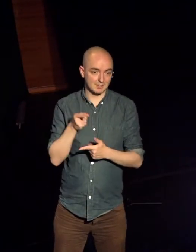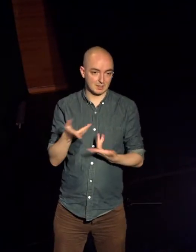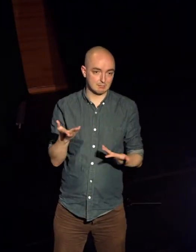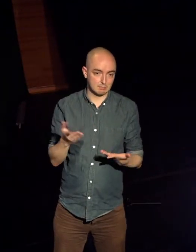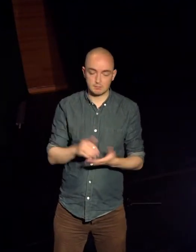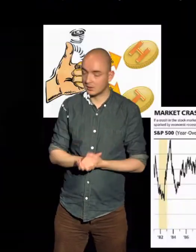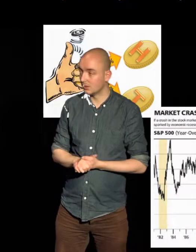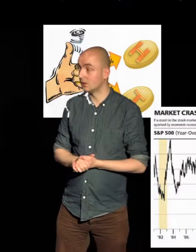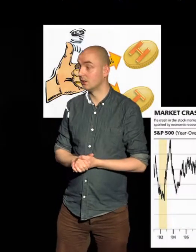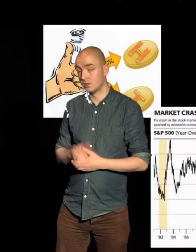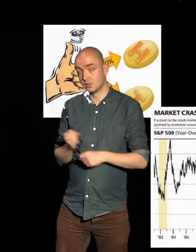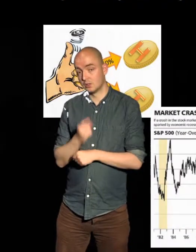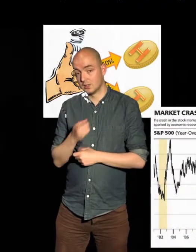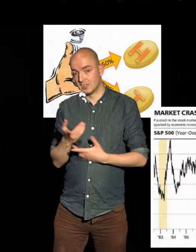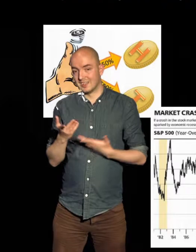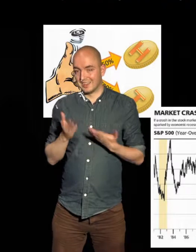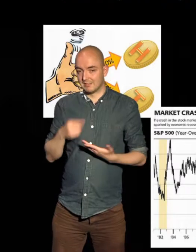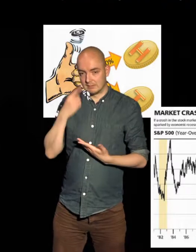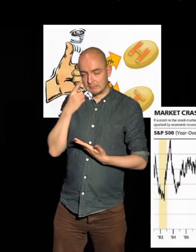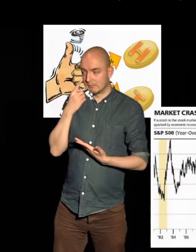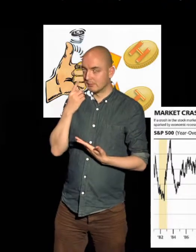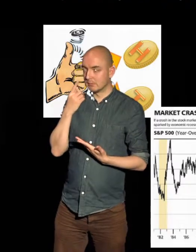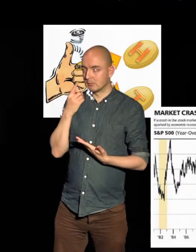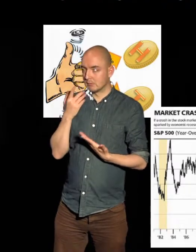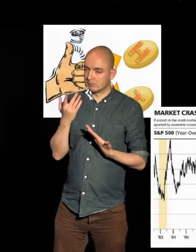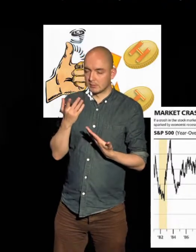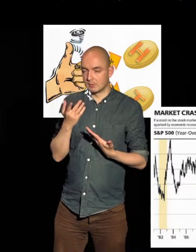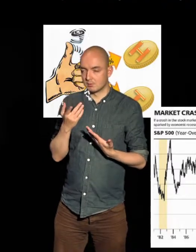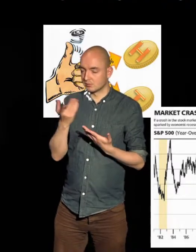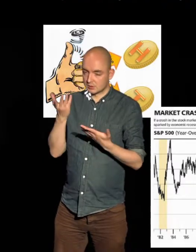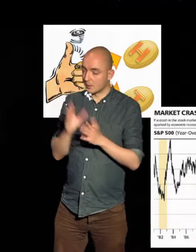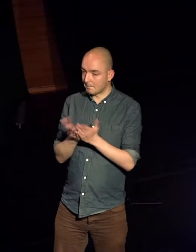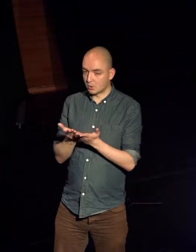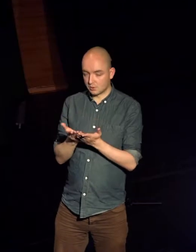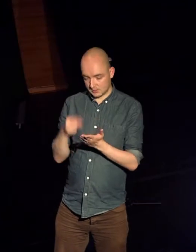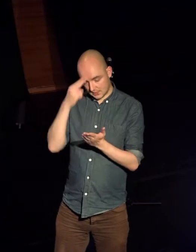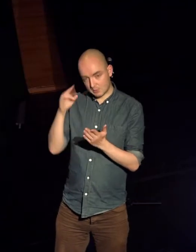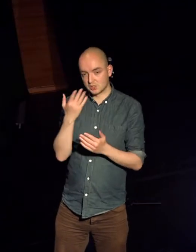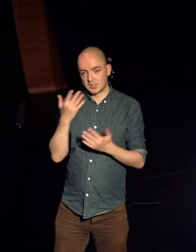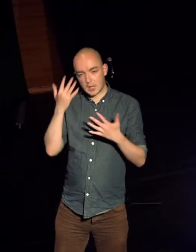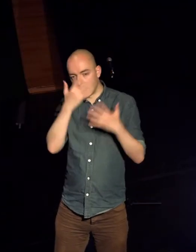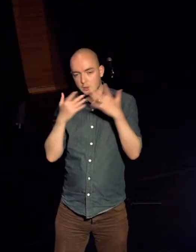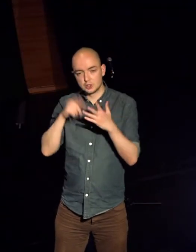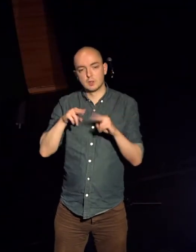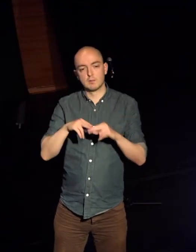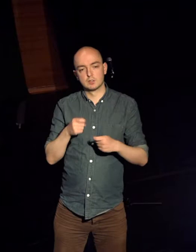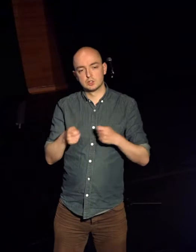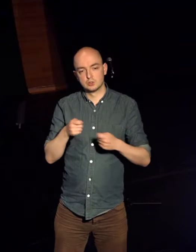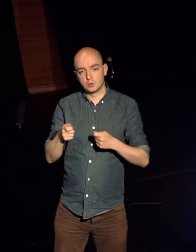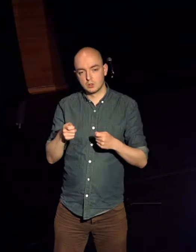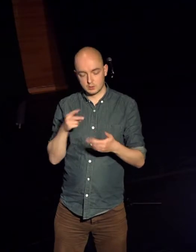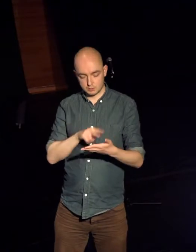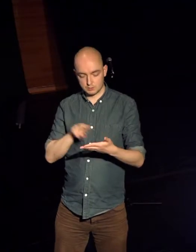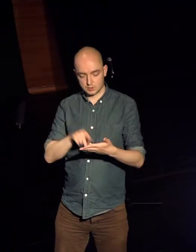So to do that, we touch upon this famous thing, the illusion of control. It means I can work out what the margin of error needs to